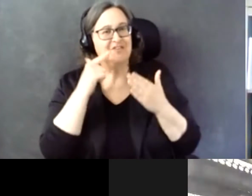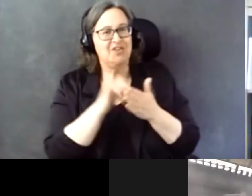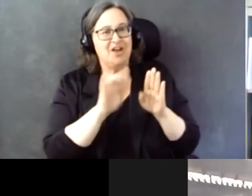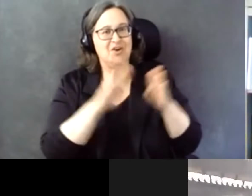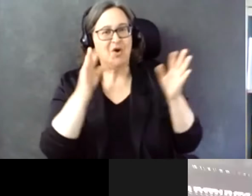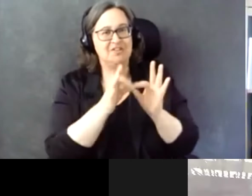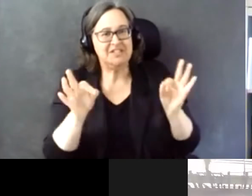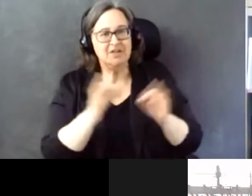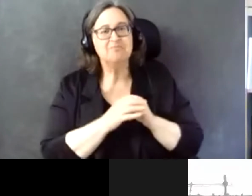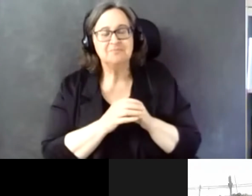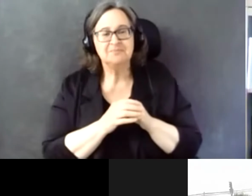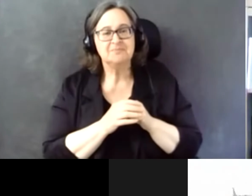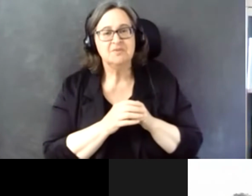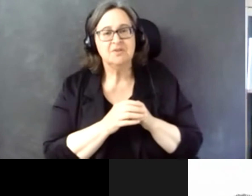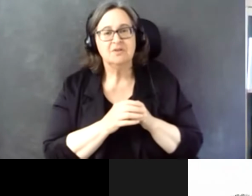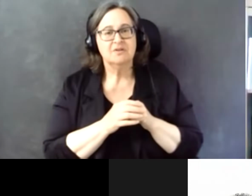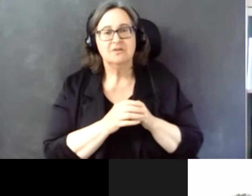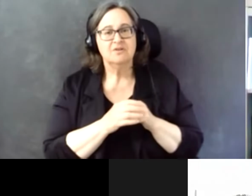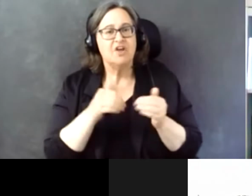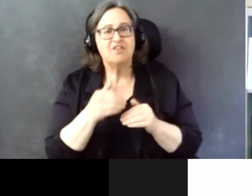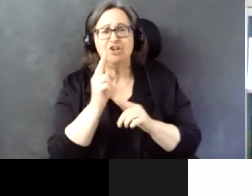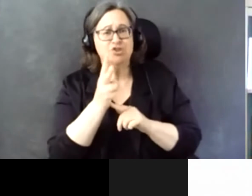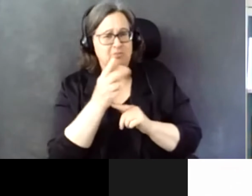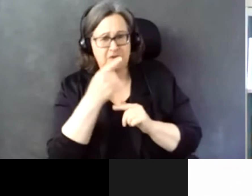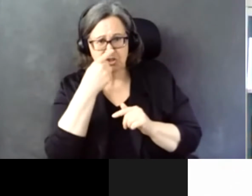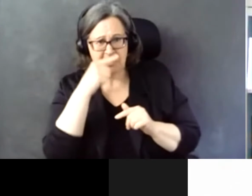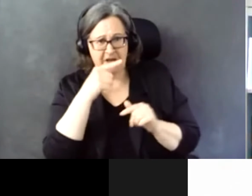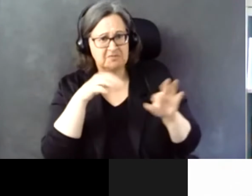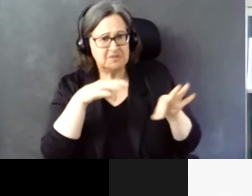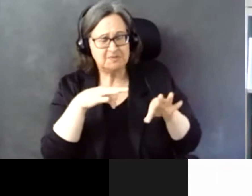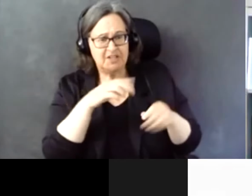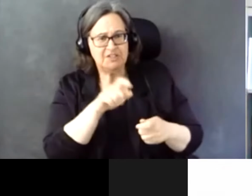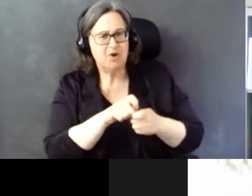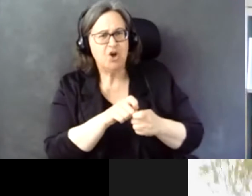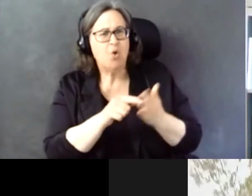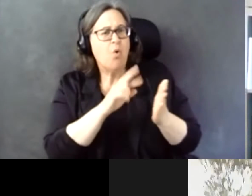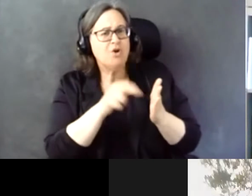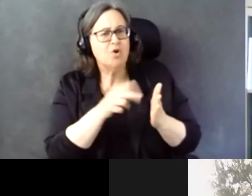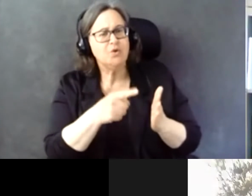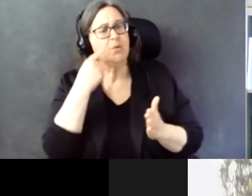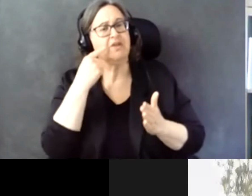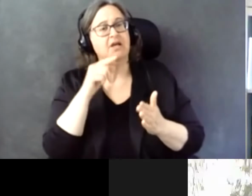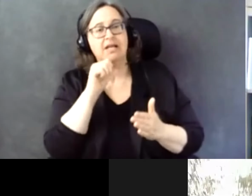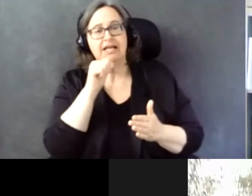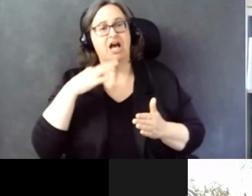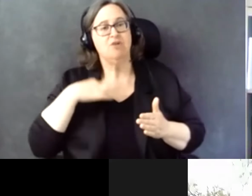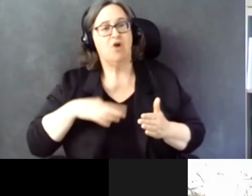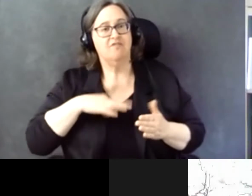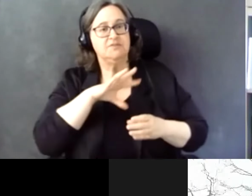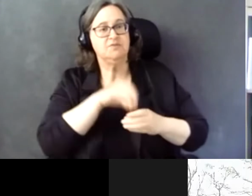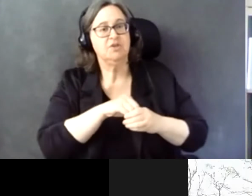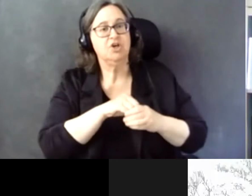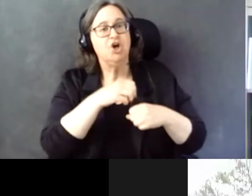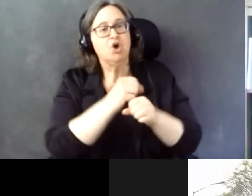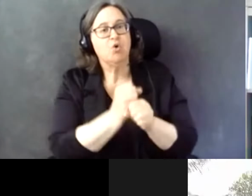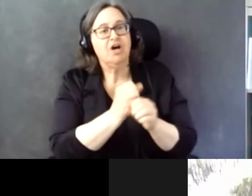opening statement so in just for the next two minutes can you tell us specifically what role do you think the non-profits play in